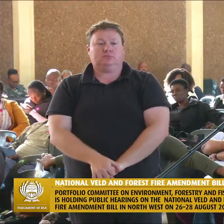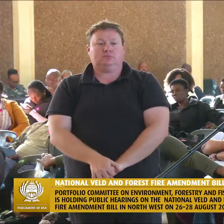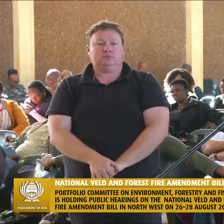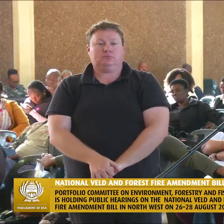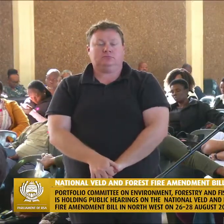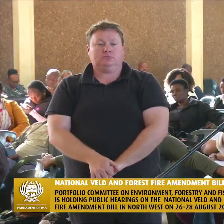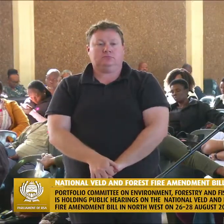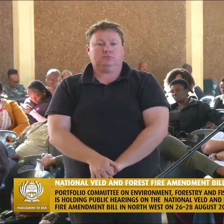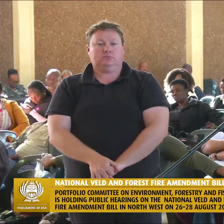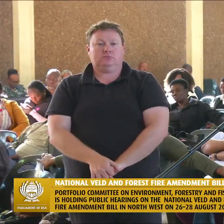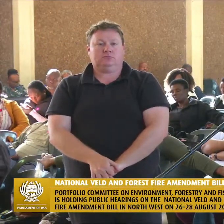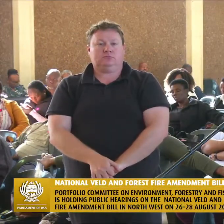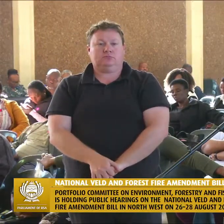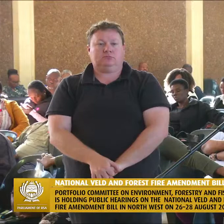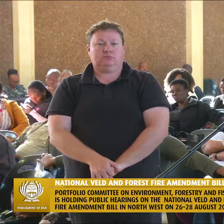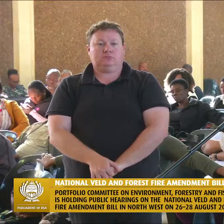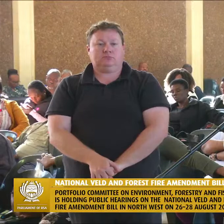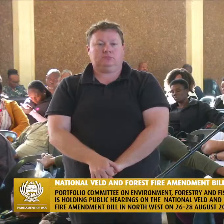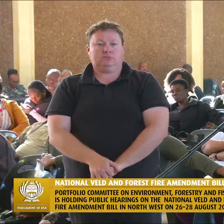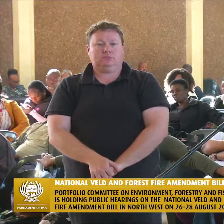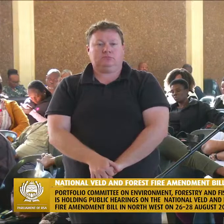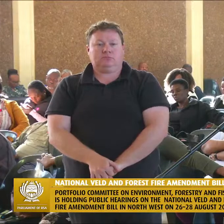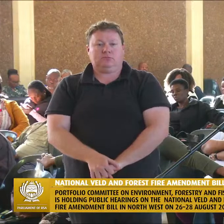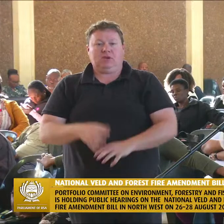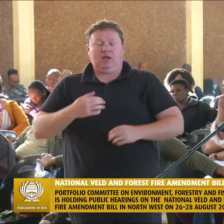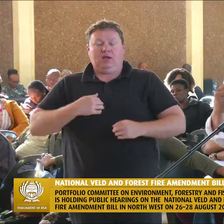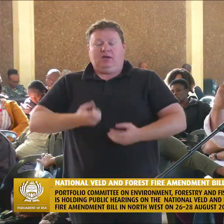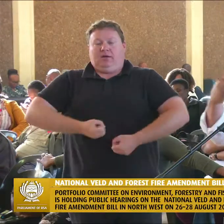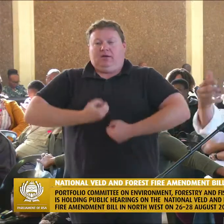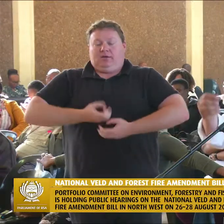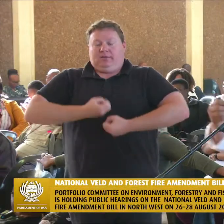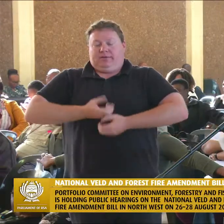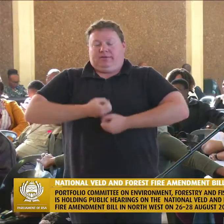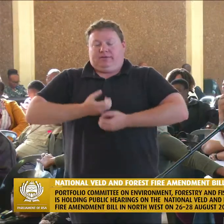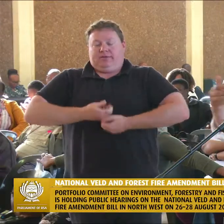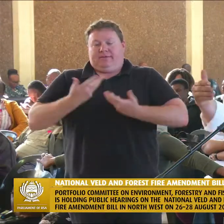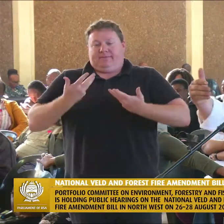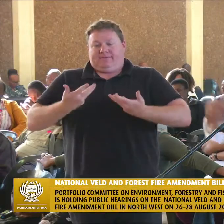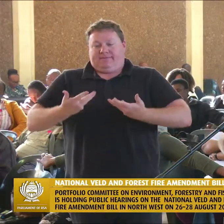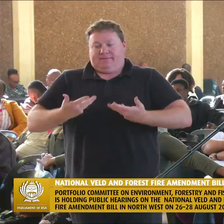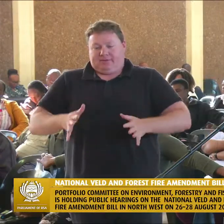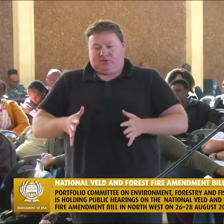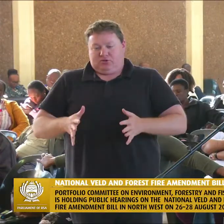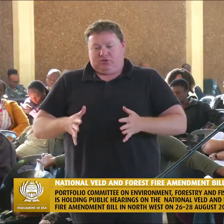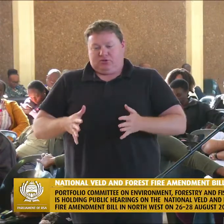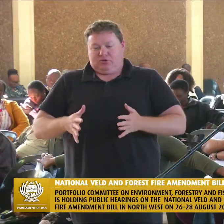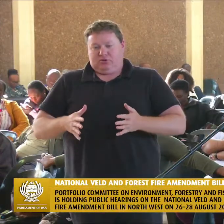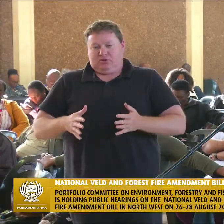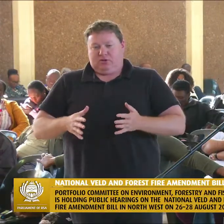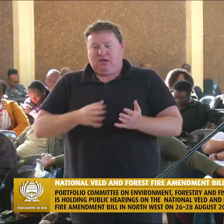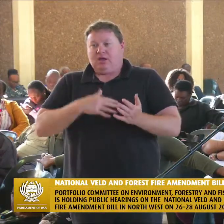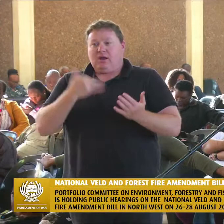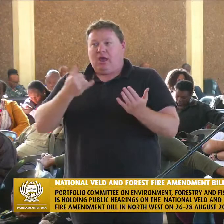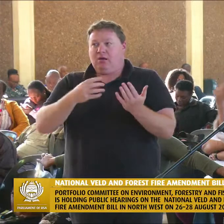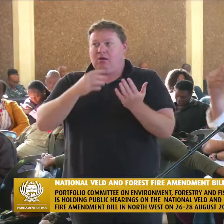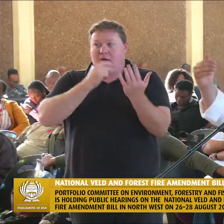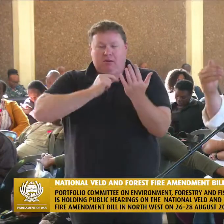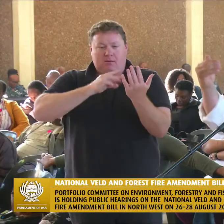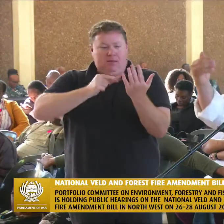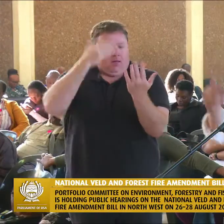now now that i've got it off my heart i can give you a couple of the points in a bit of our overall